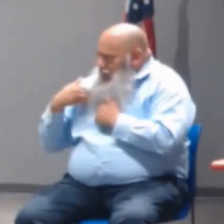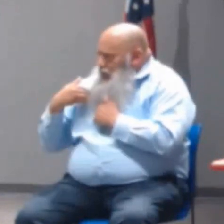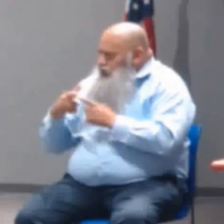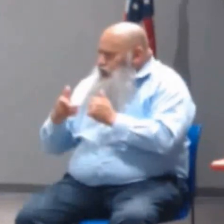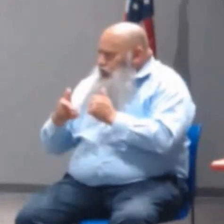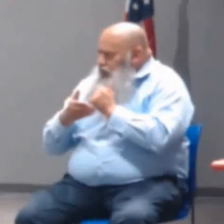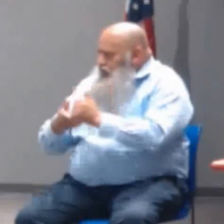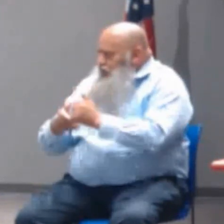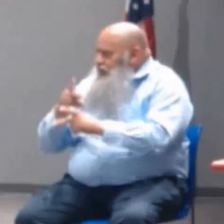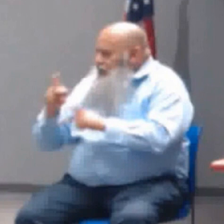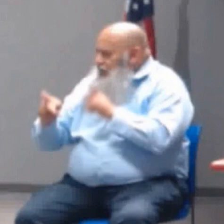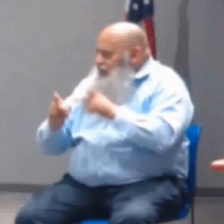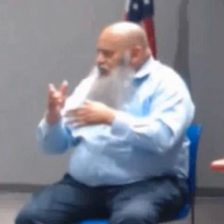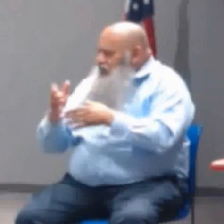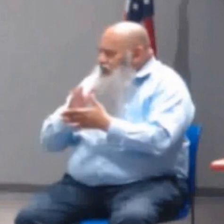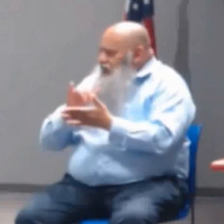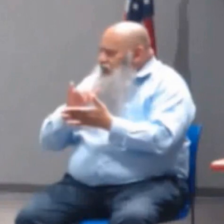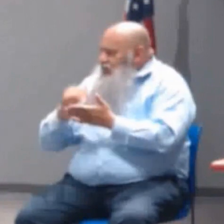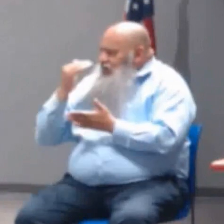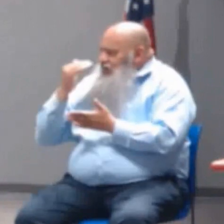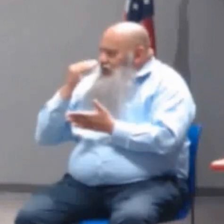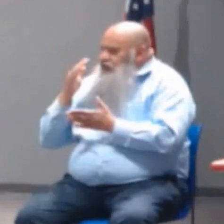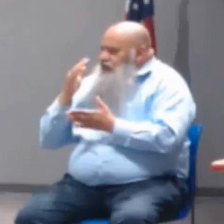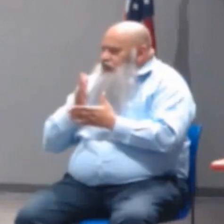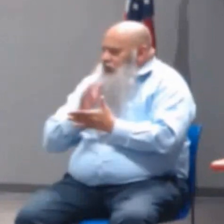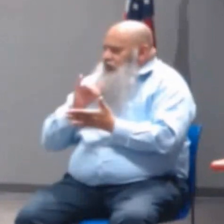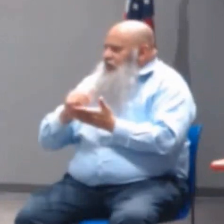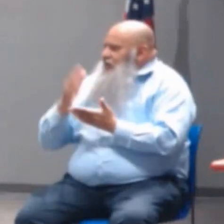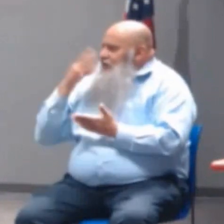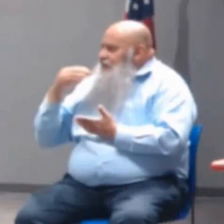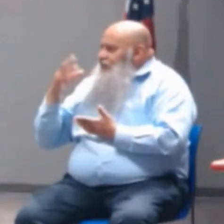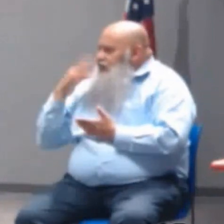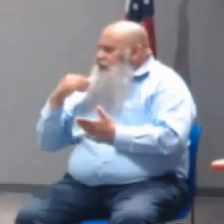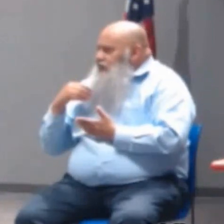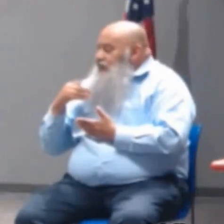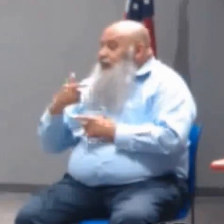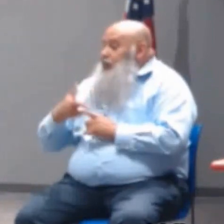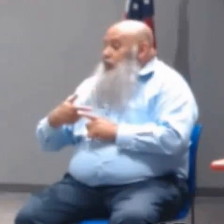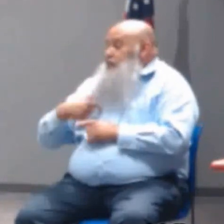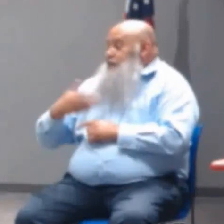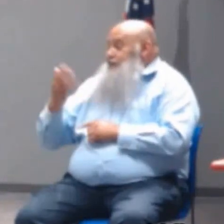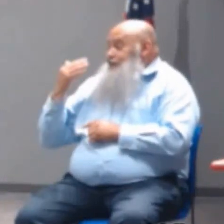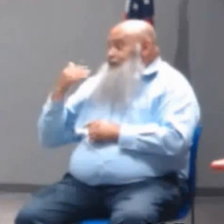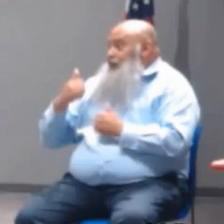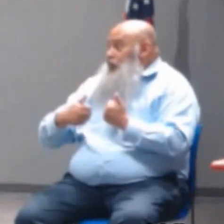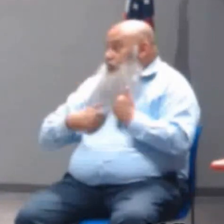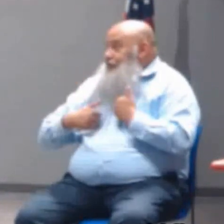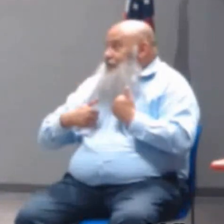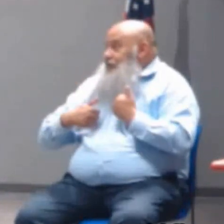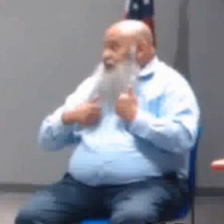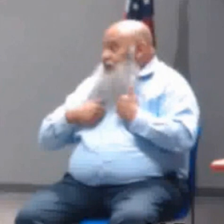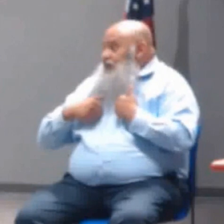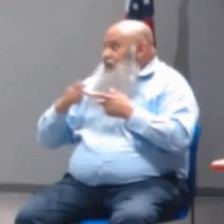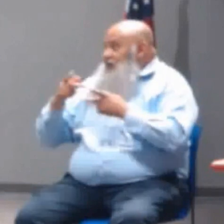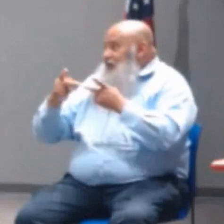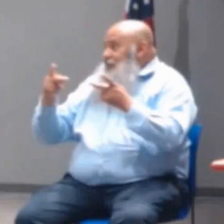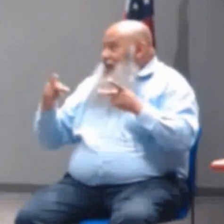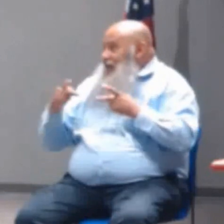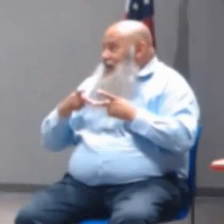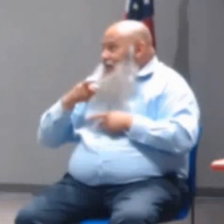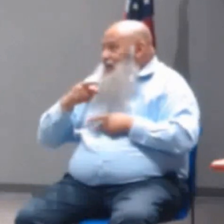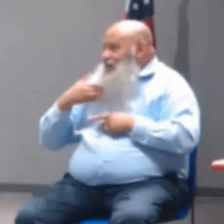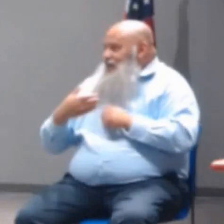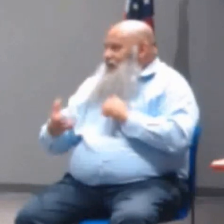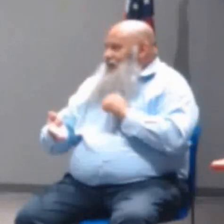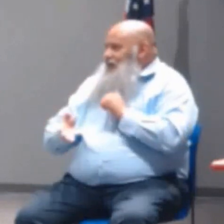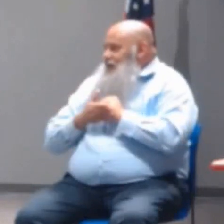people with that and share that knowledge and that experience. When I was in the Army, at the Pentagon, I helped make the